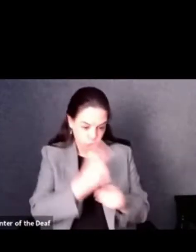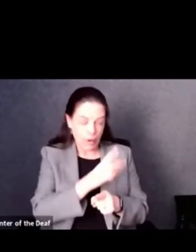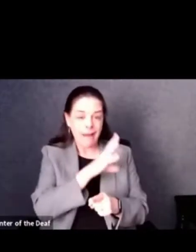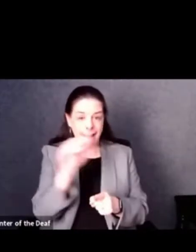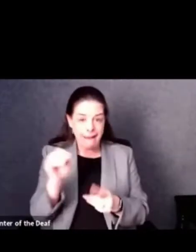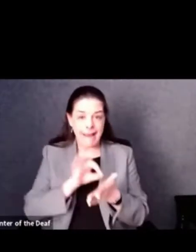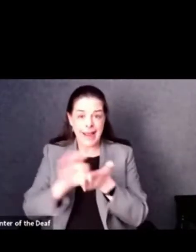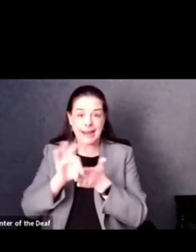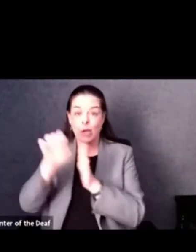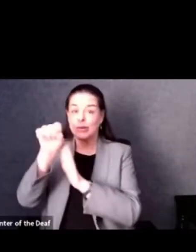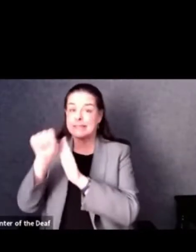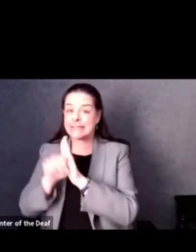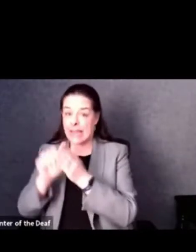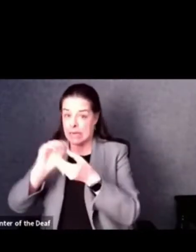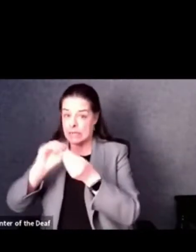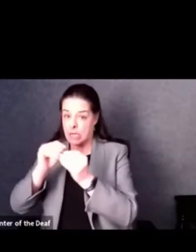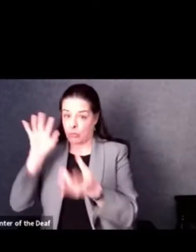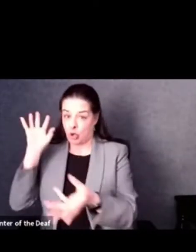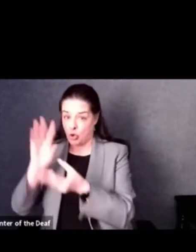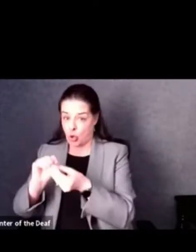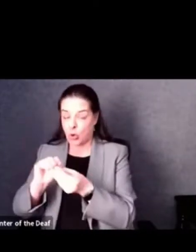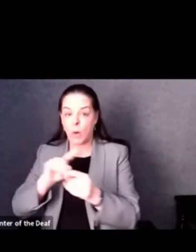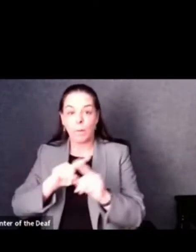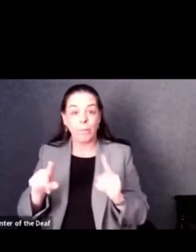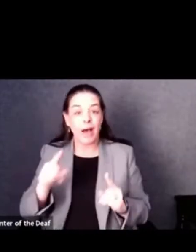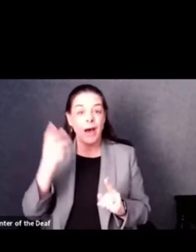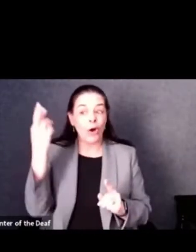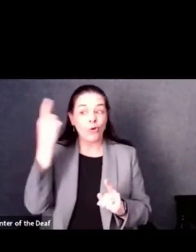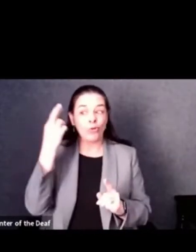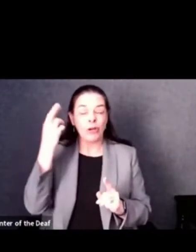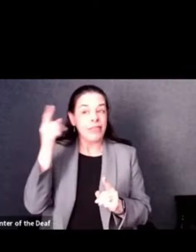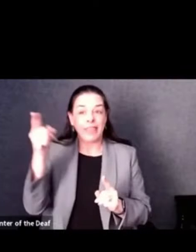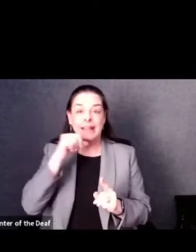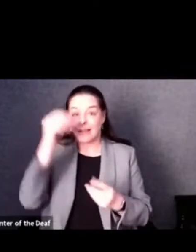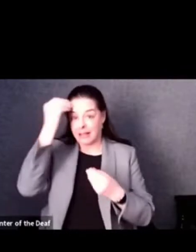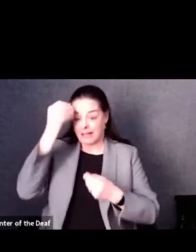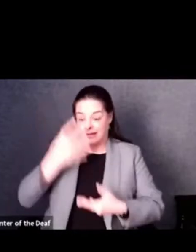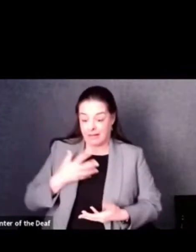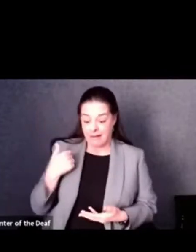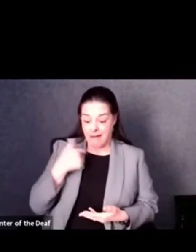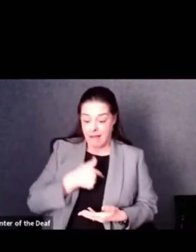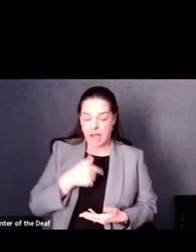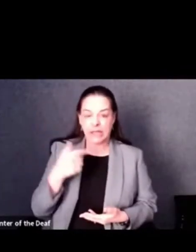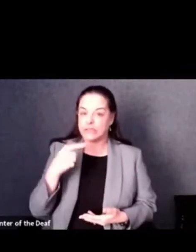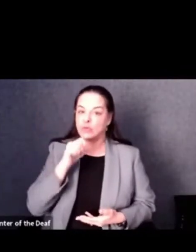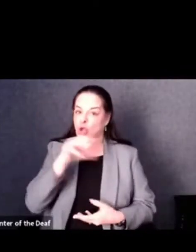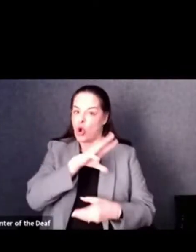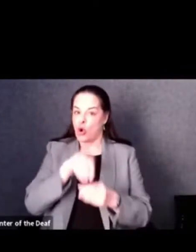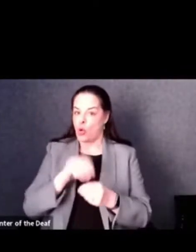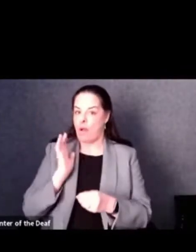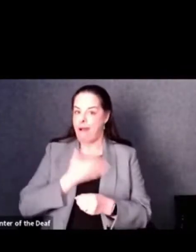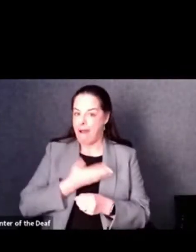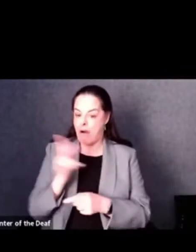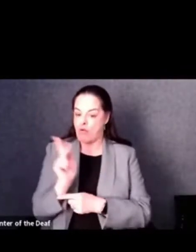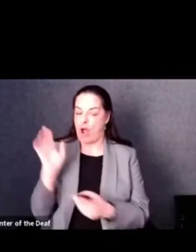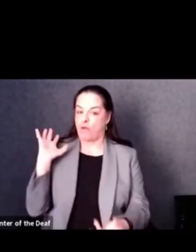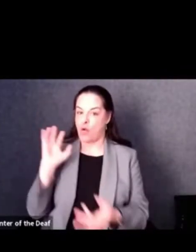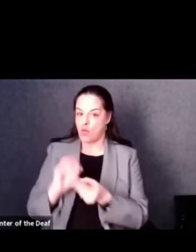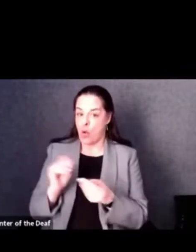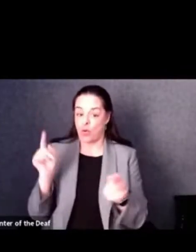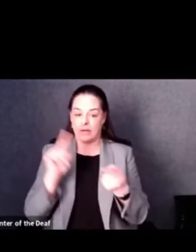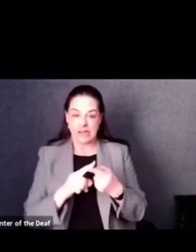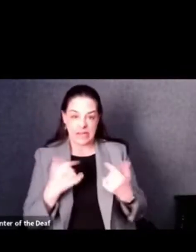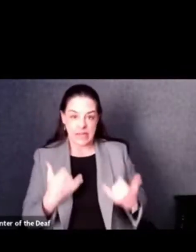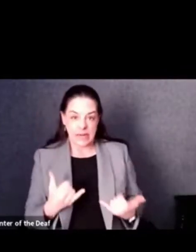because we were never notified about them, they were not included in our total until now. Before we move on, we want